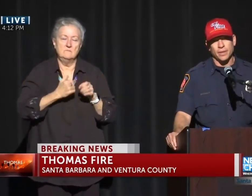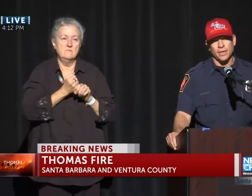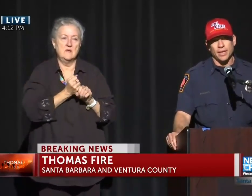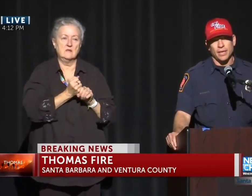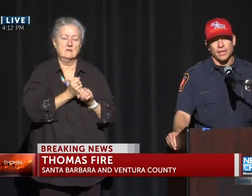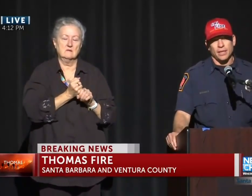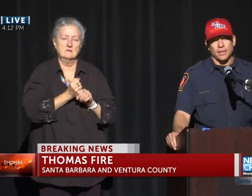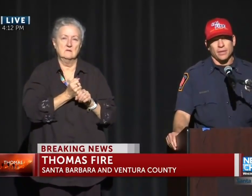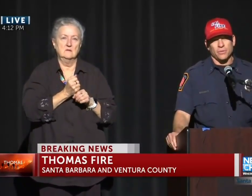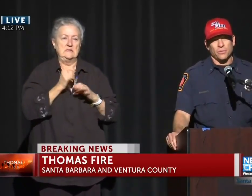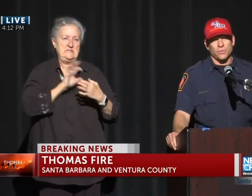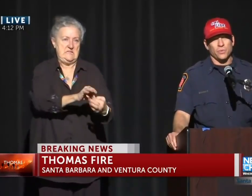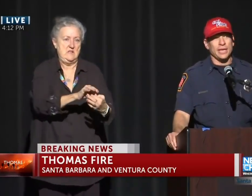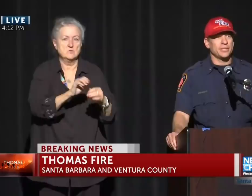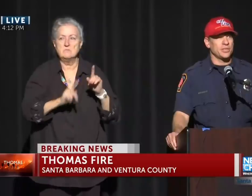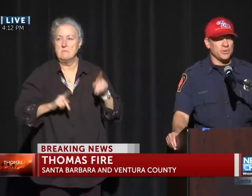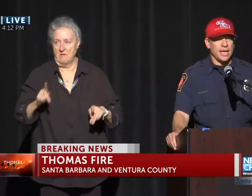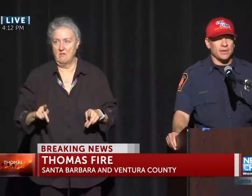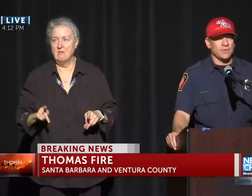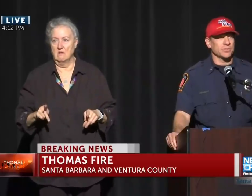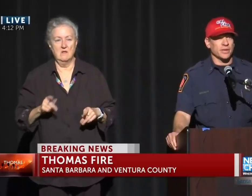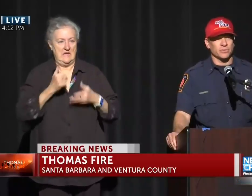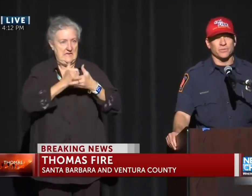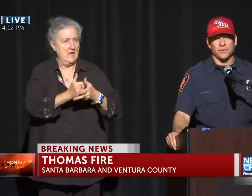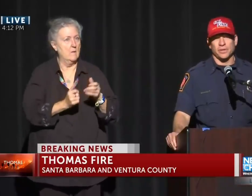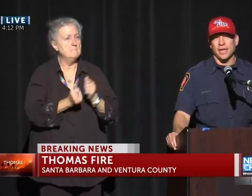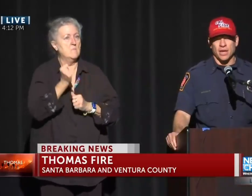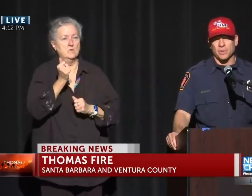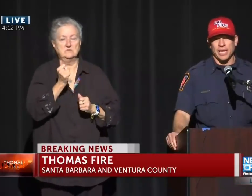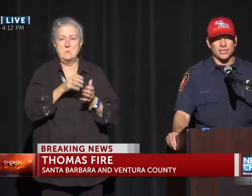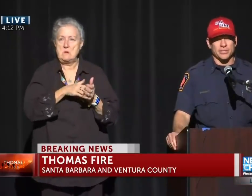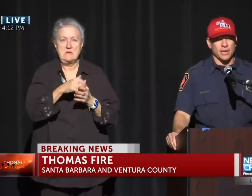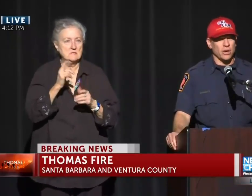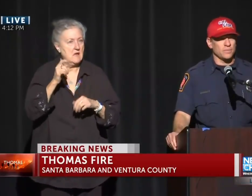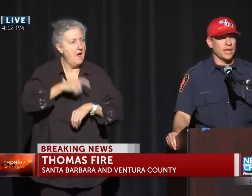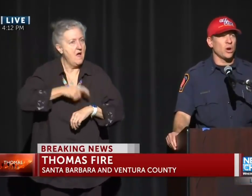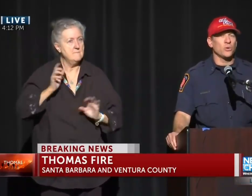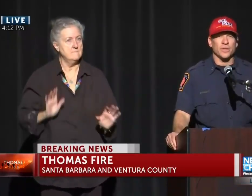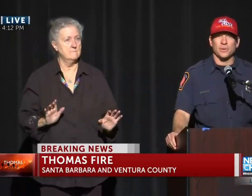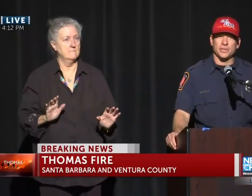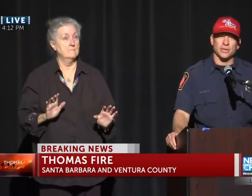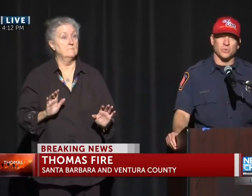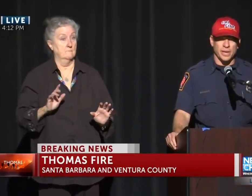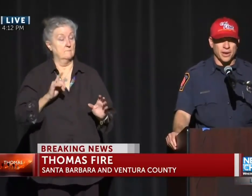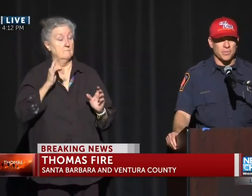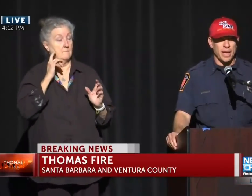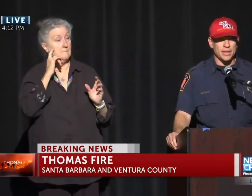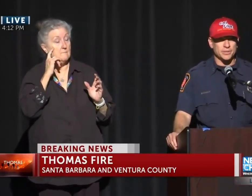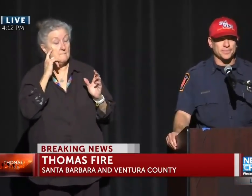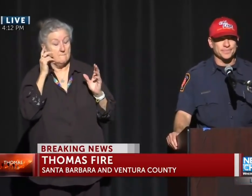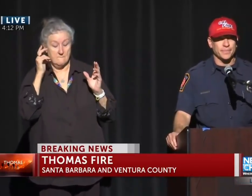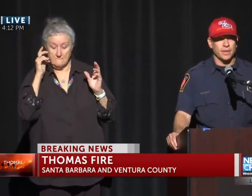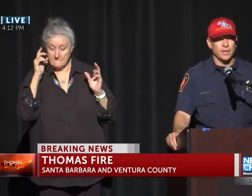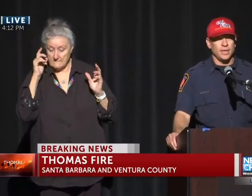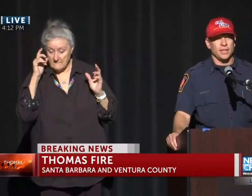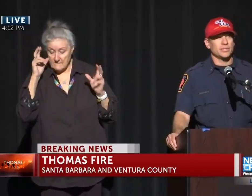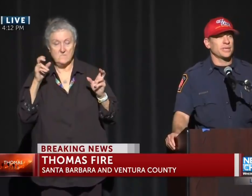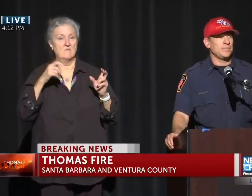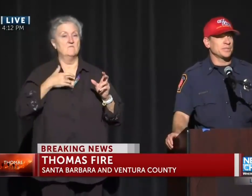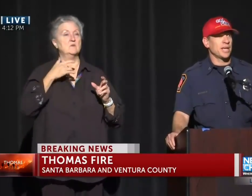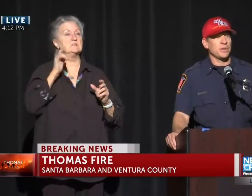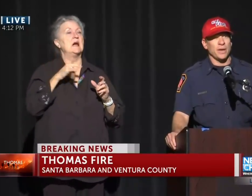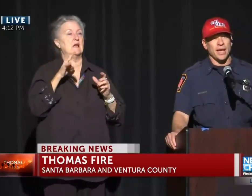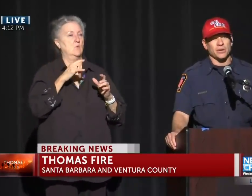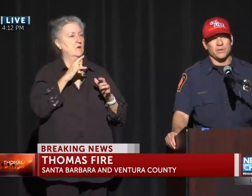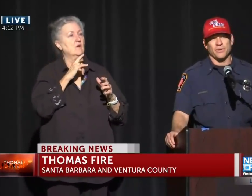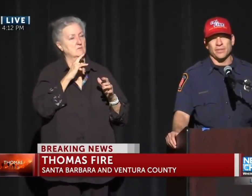point. When we get to do that, it feels like we're fulfilling that obligation, that oath that we took when we got our badge.